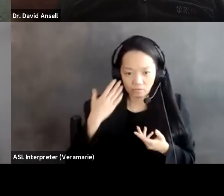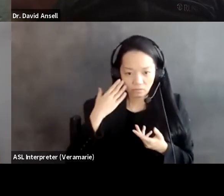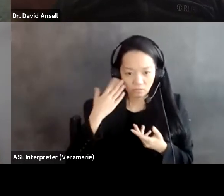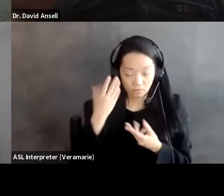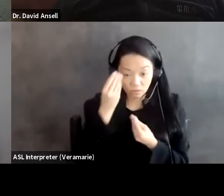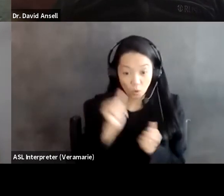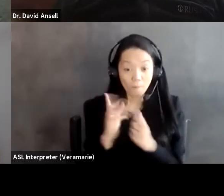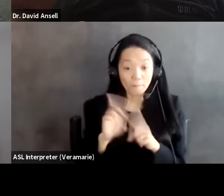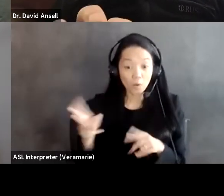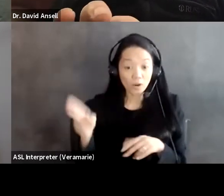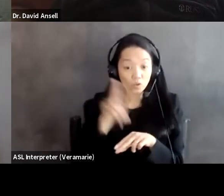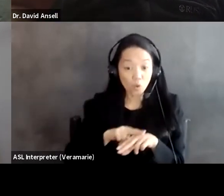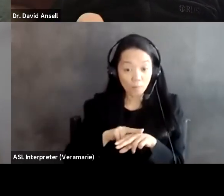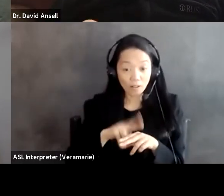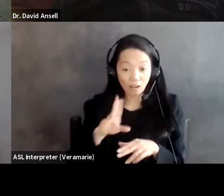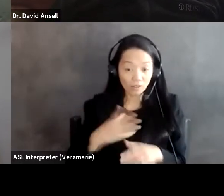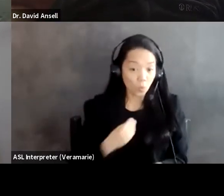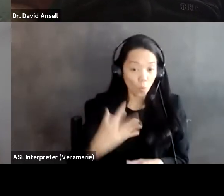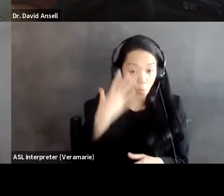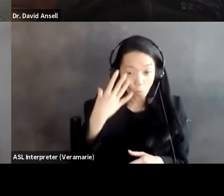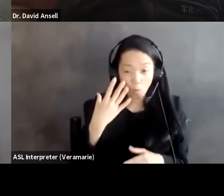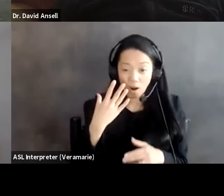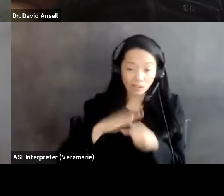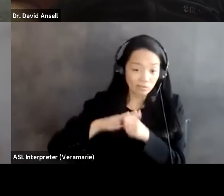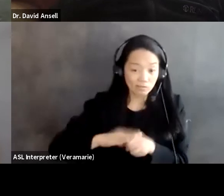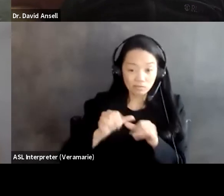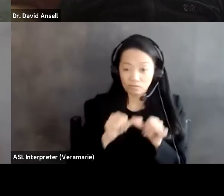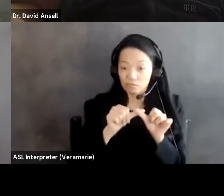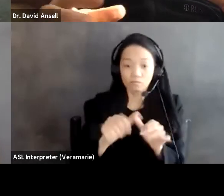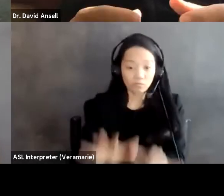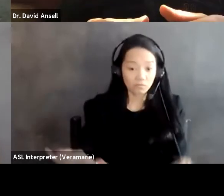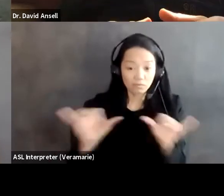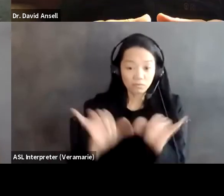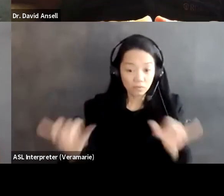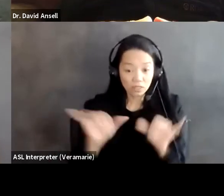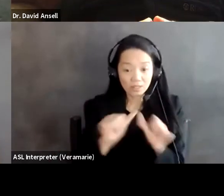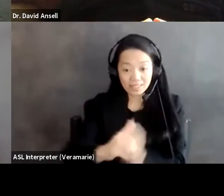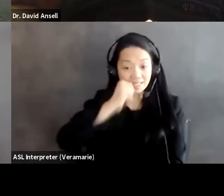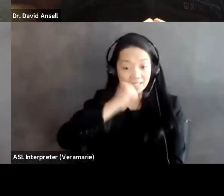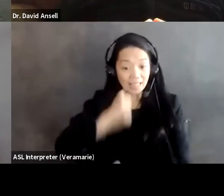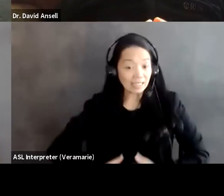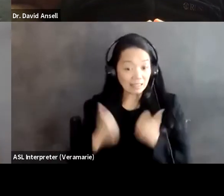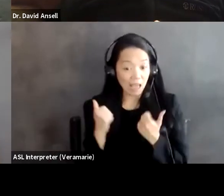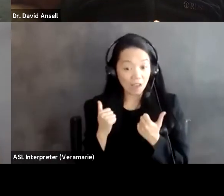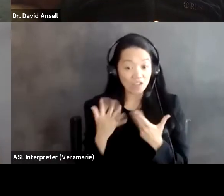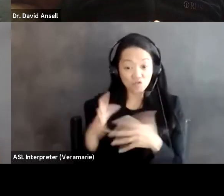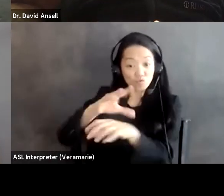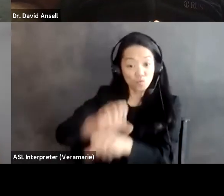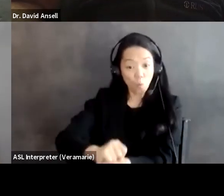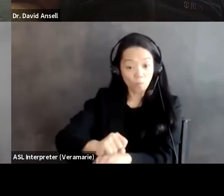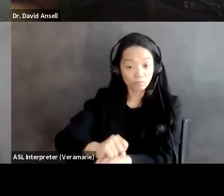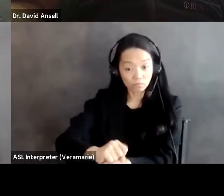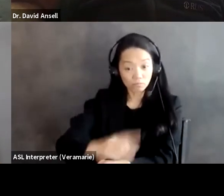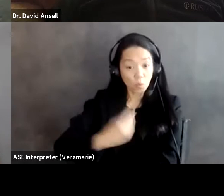normalized white supremacism and other forms of exclusion in our institutions and daily lives,